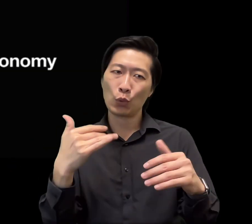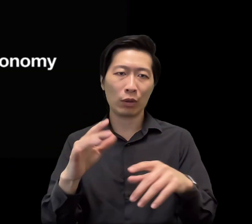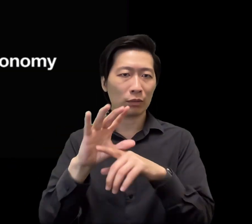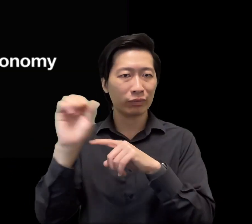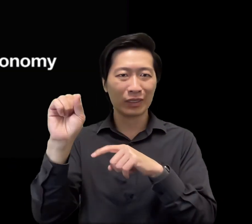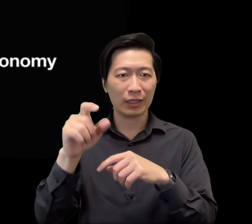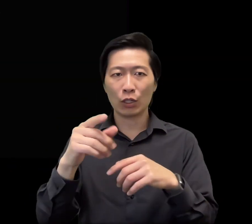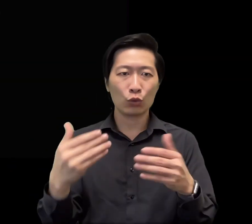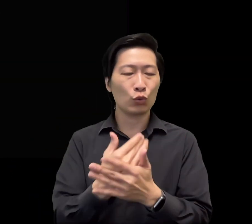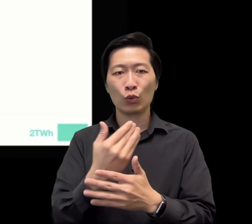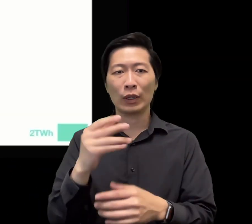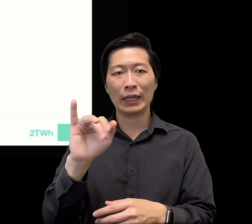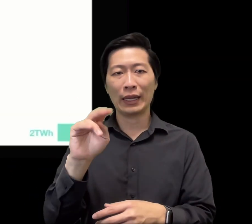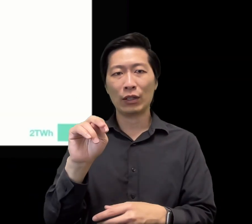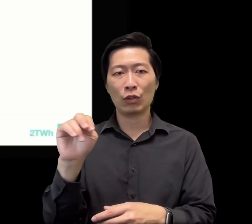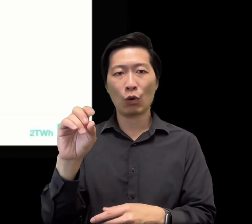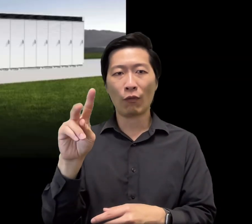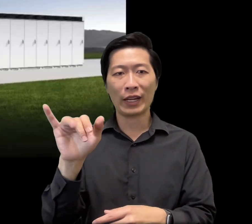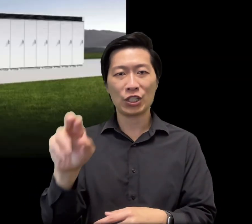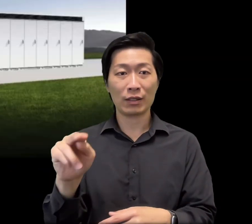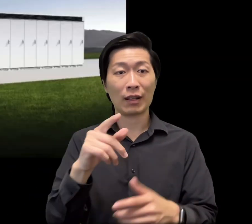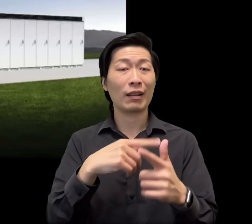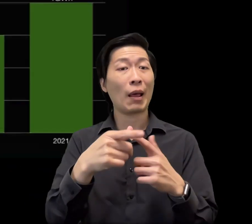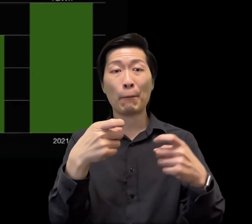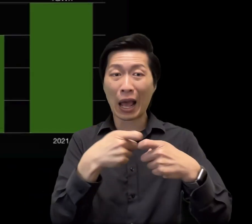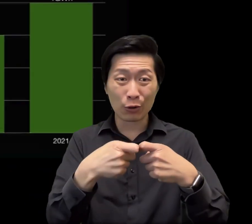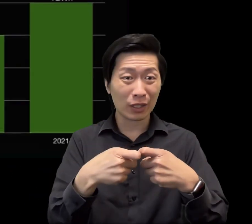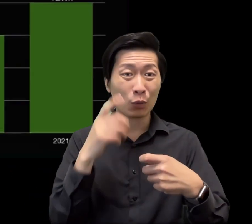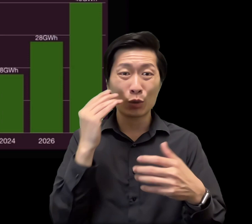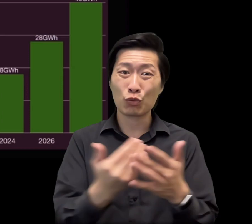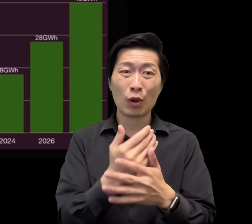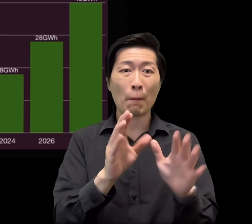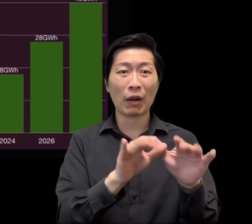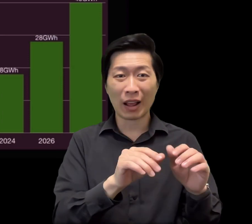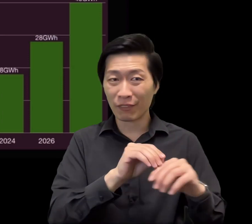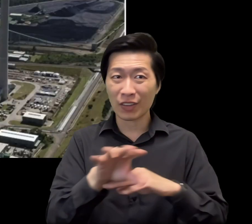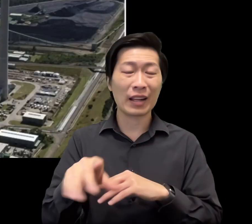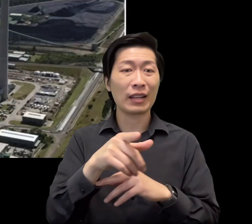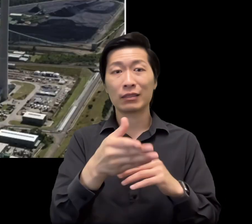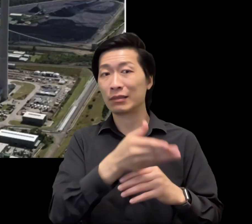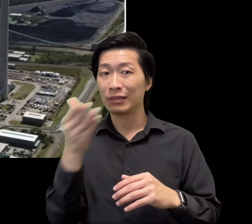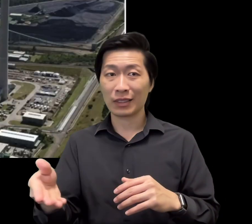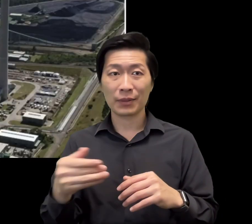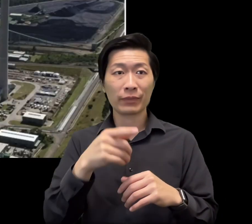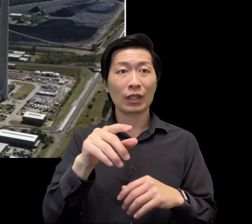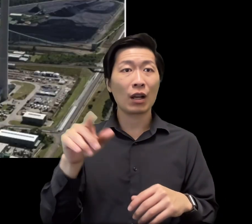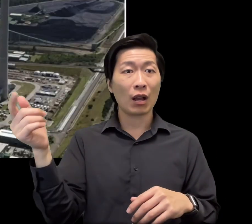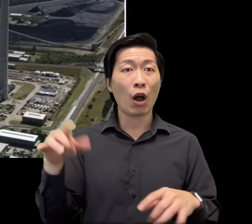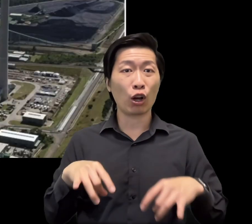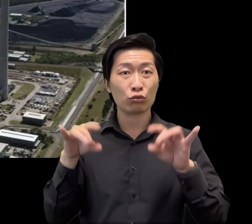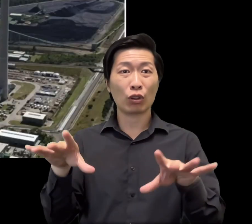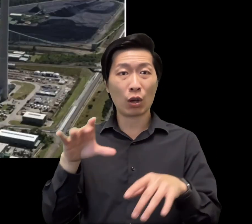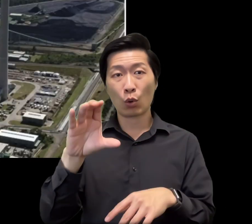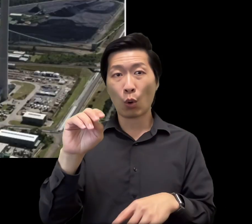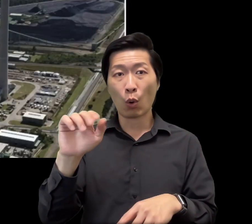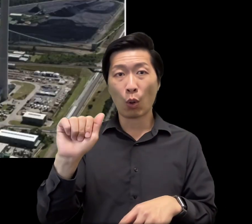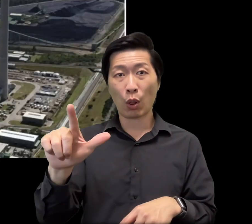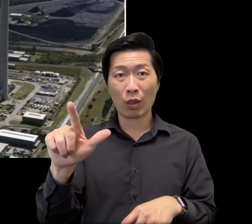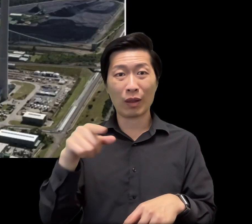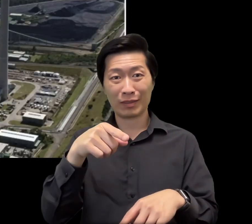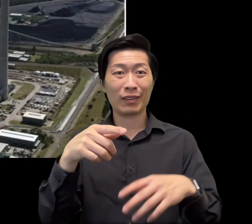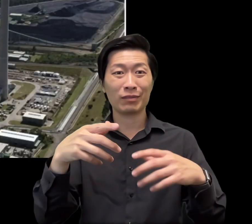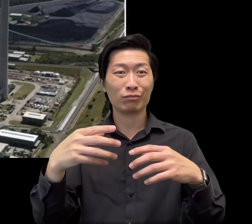battery level. This car energy is the next butterfly effect. This is what they're doing this. Australia's coal